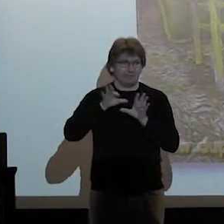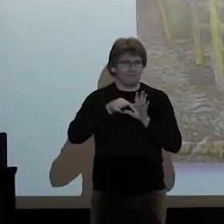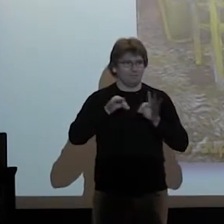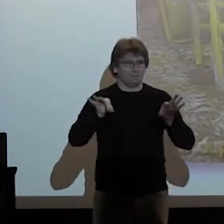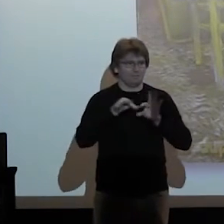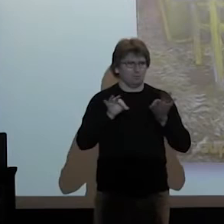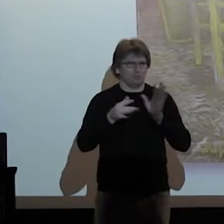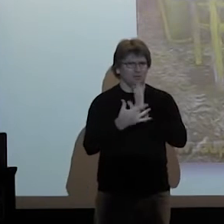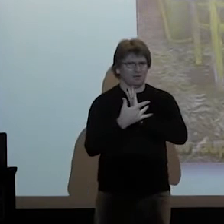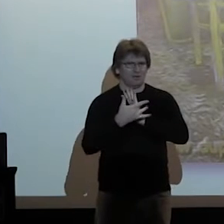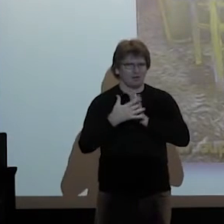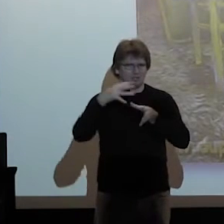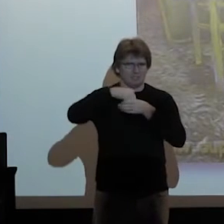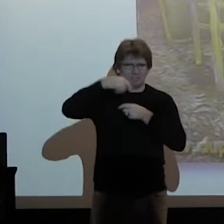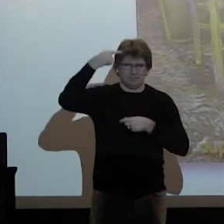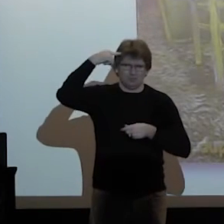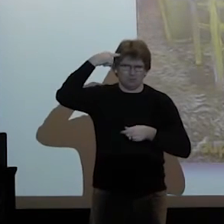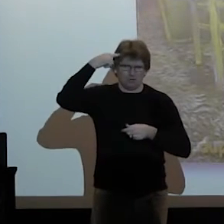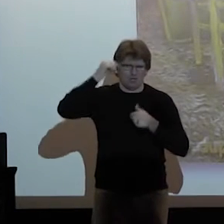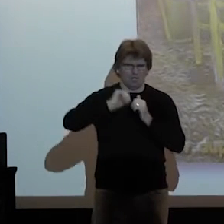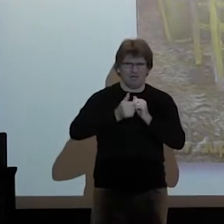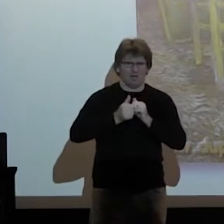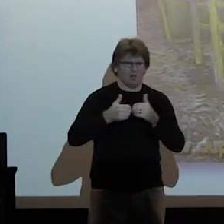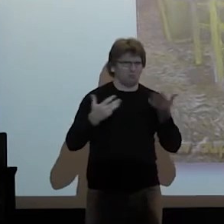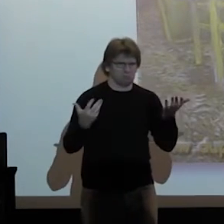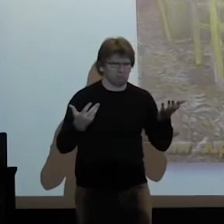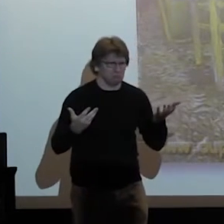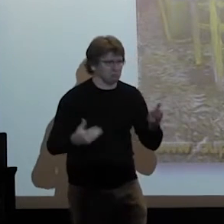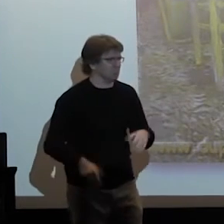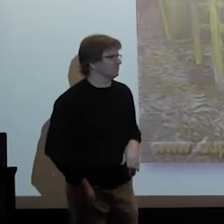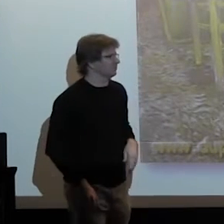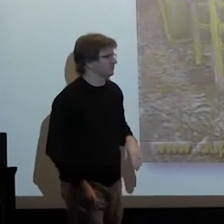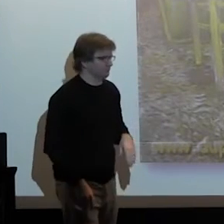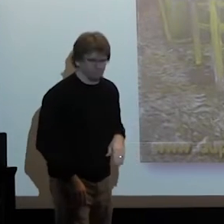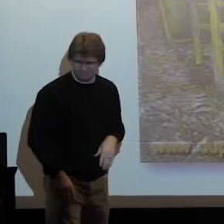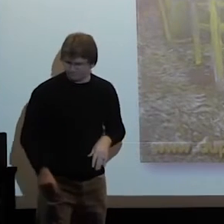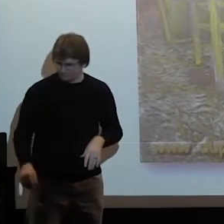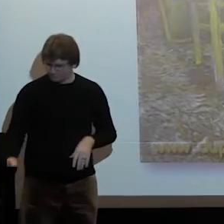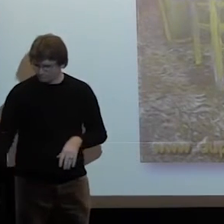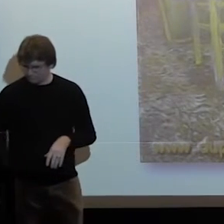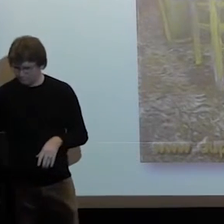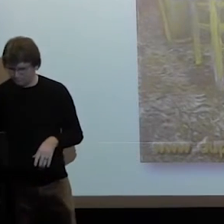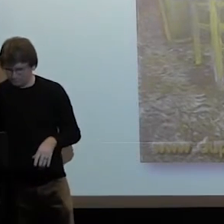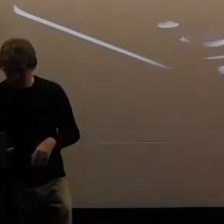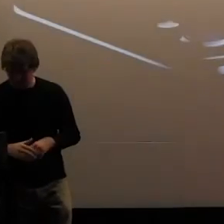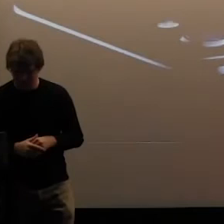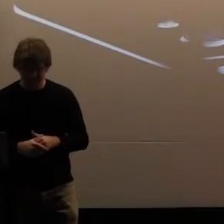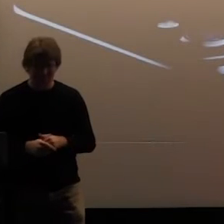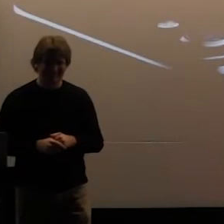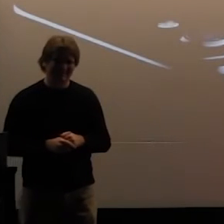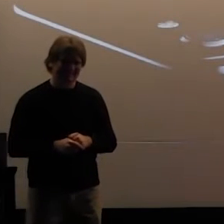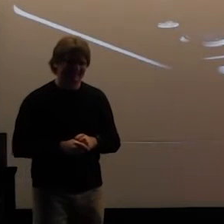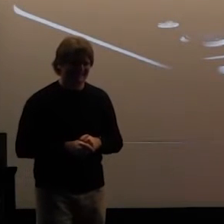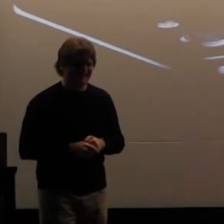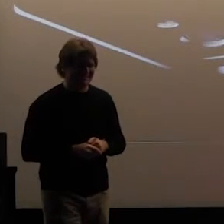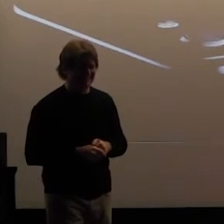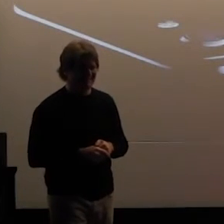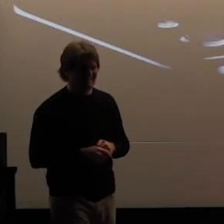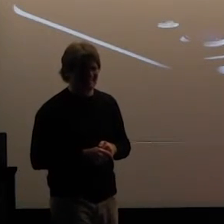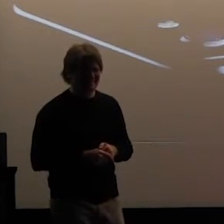but we still try to make them use spoken language. How does this apply to the way that we look at technology and its